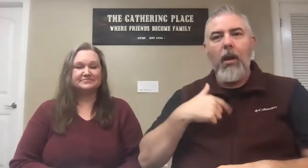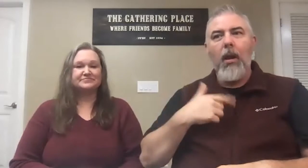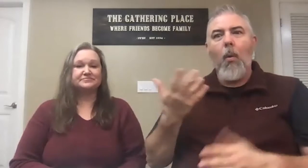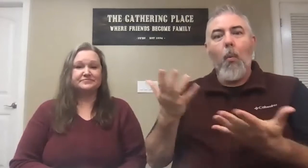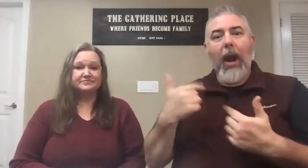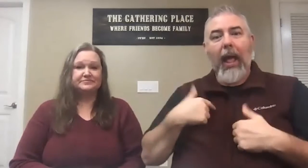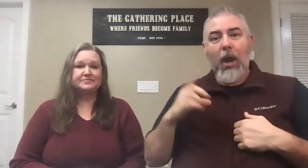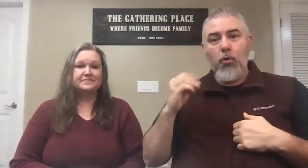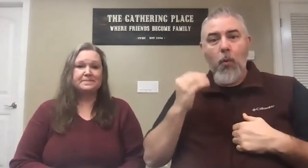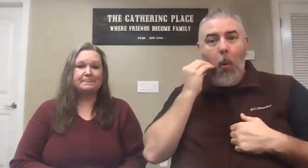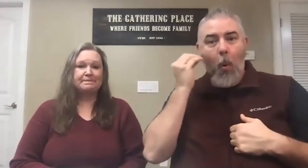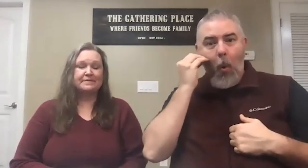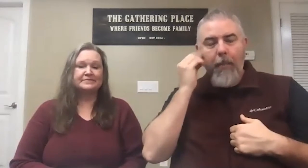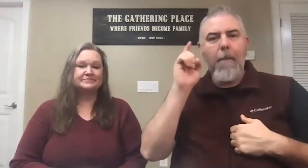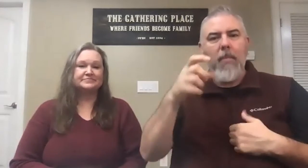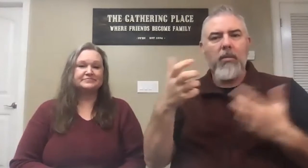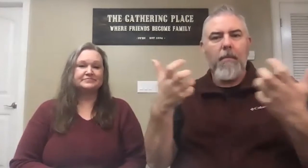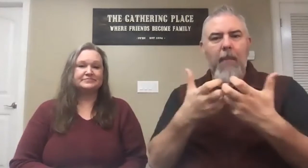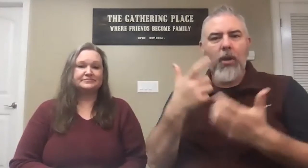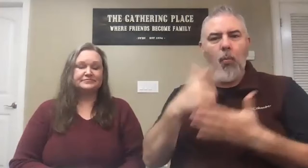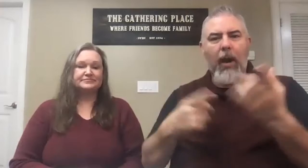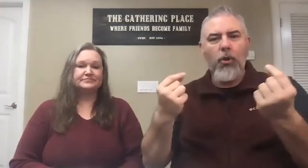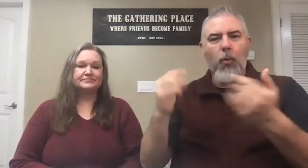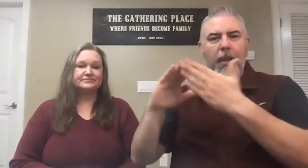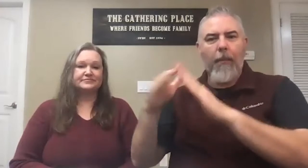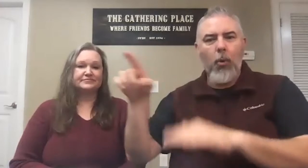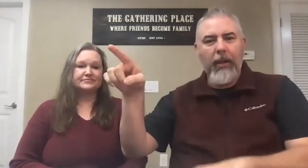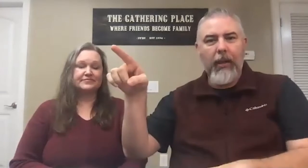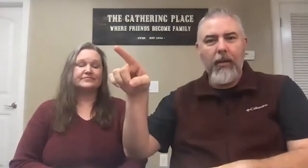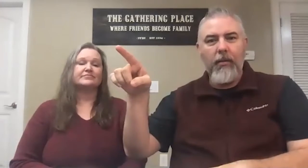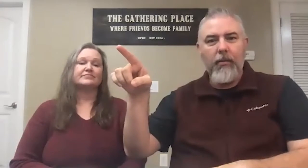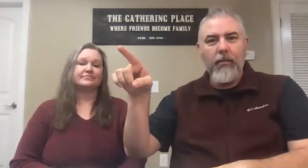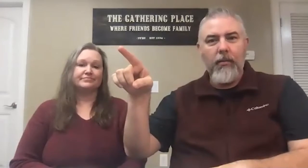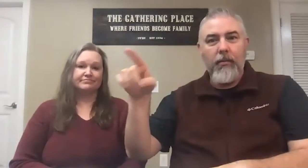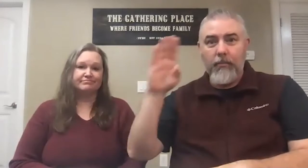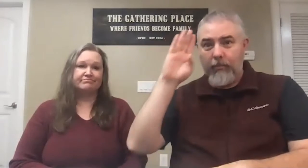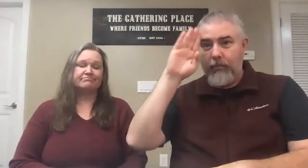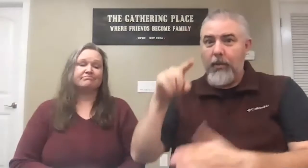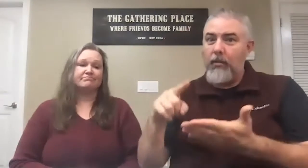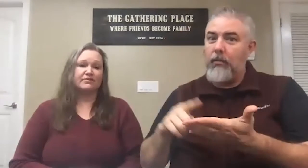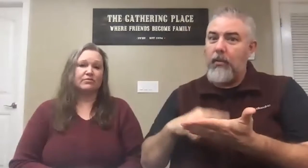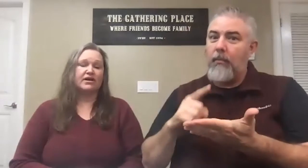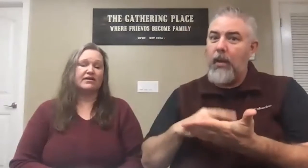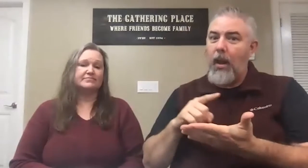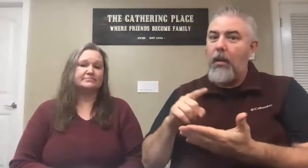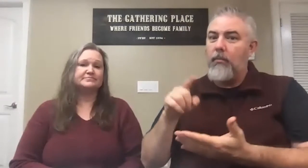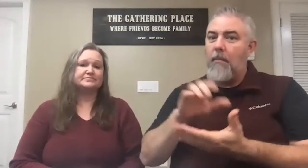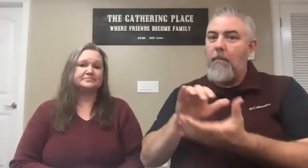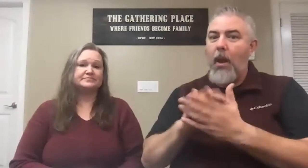community. What I do at home must match what I do outside in the community.